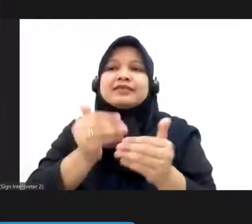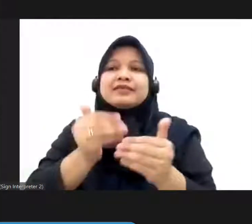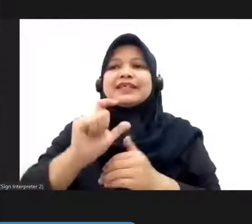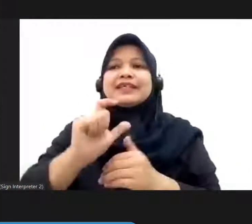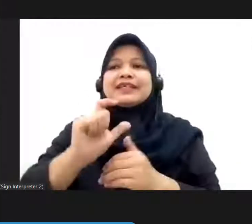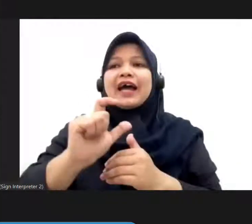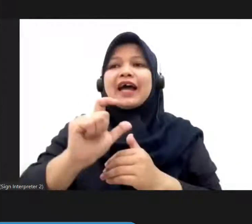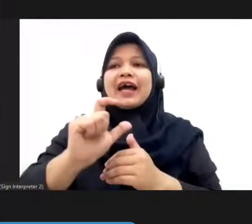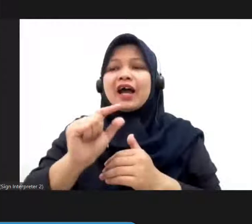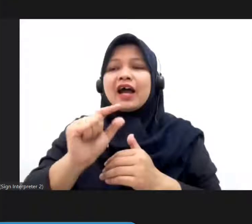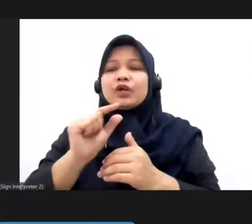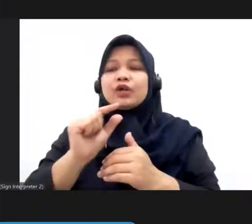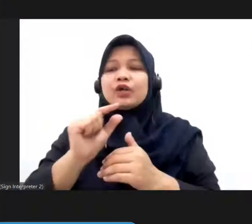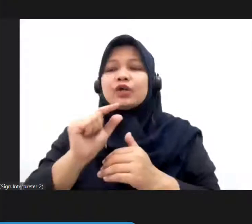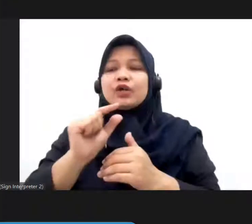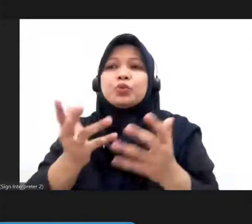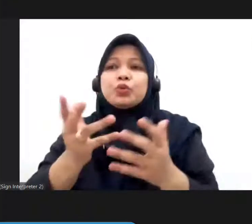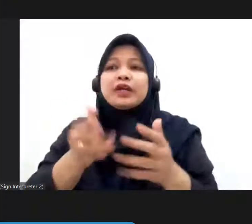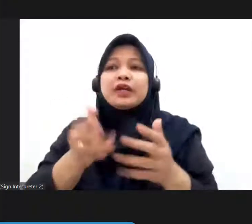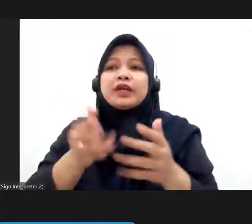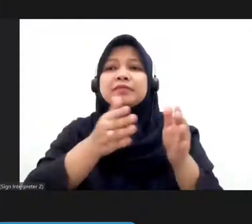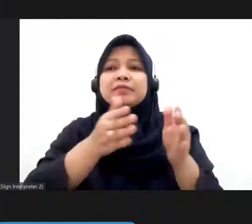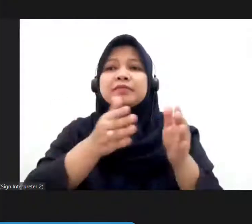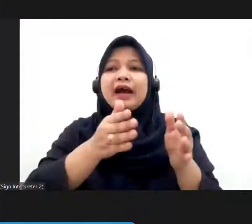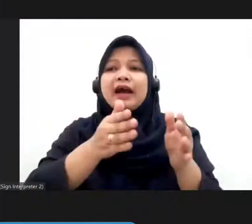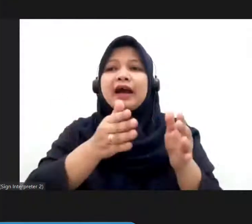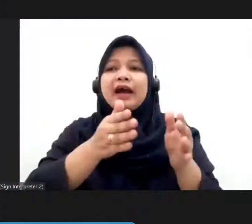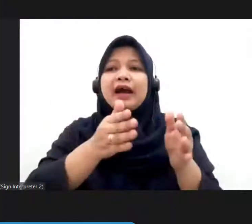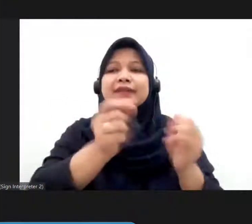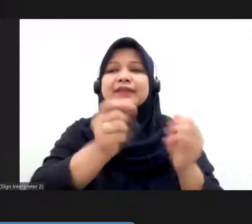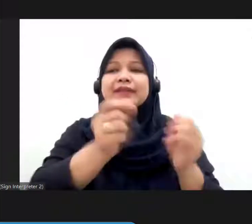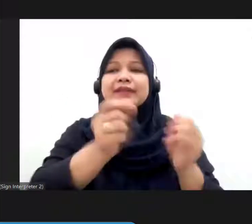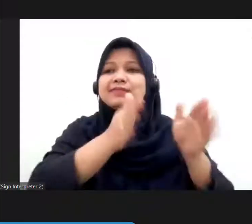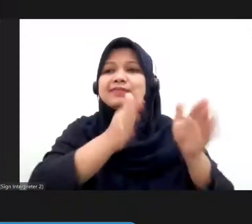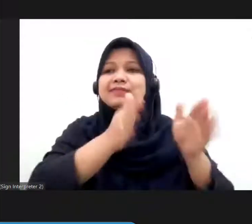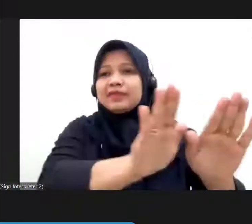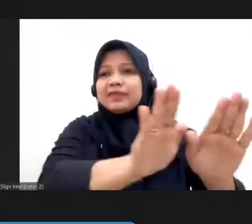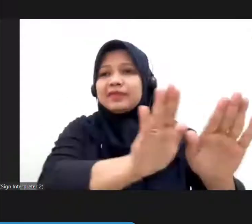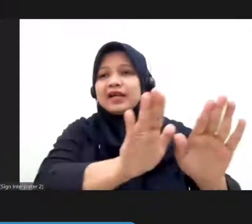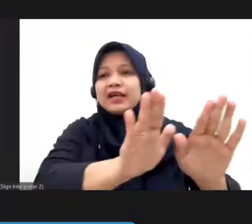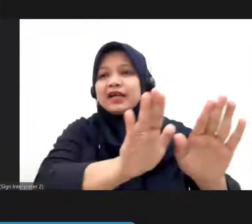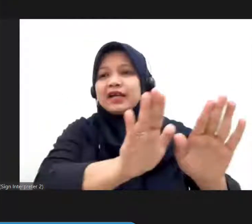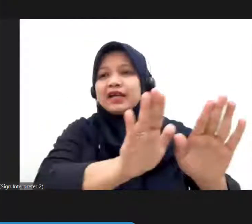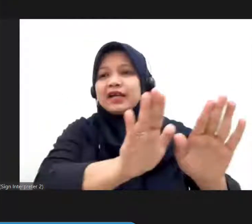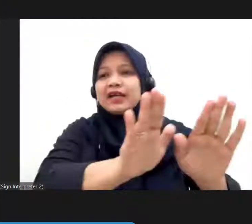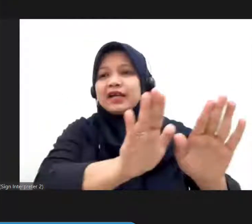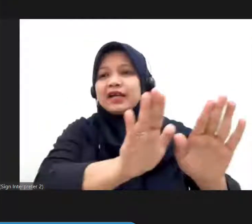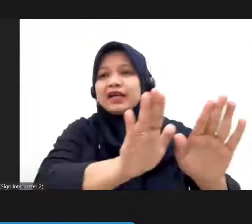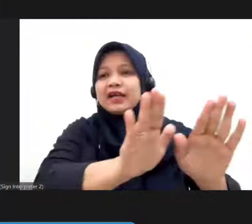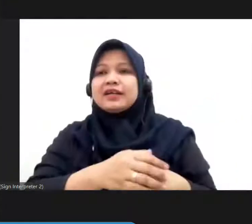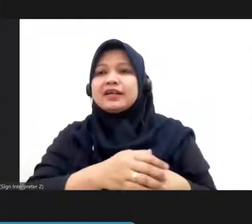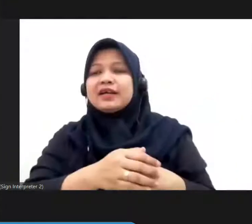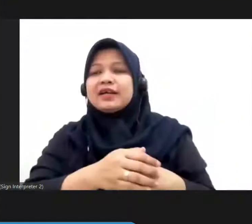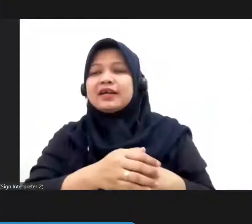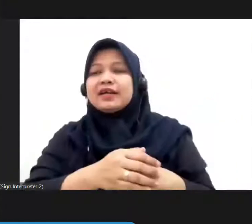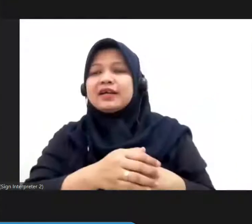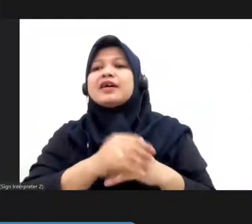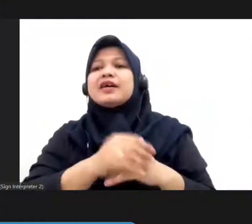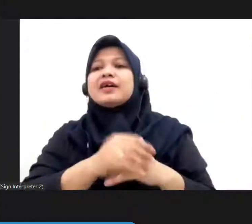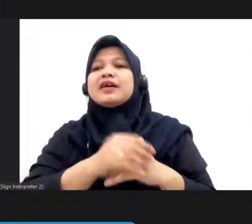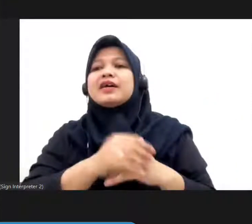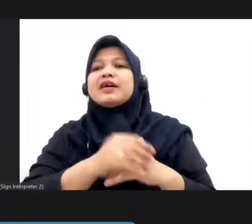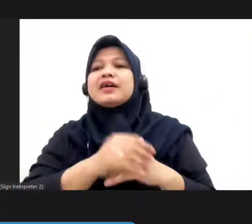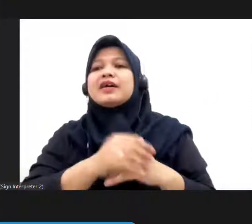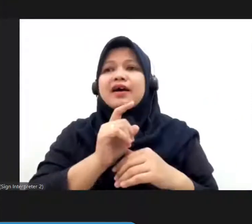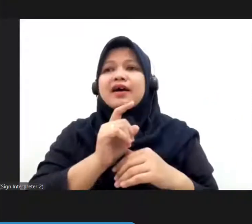those disasters. I think, as I've said, the COVID has really showed the importance of having a good